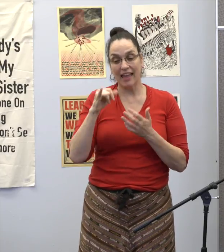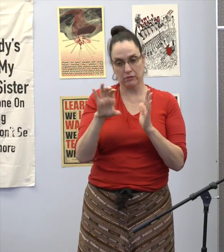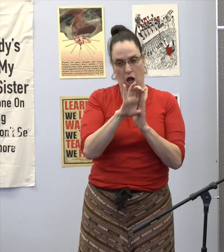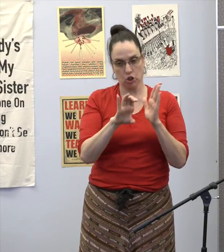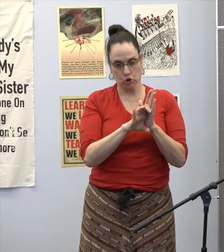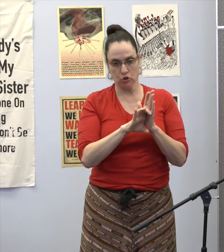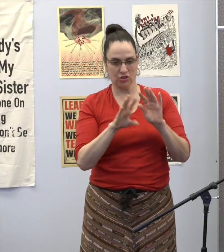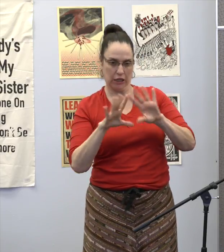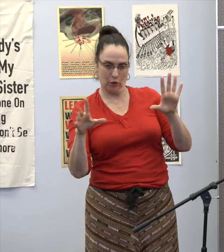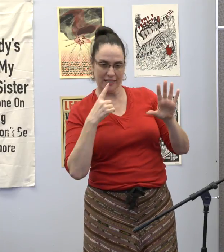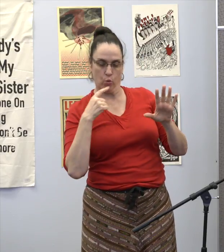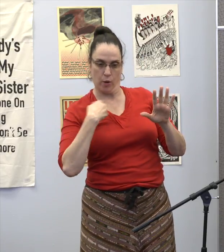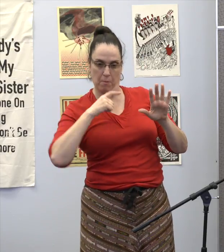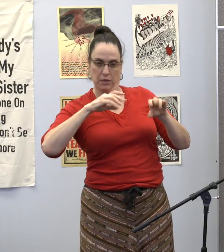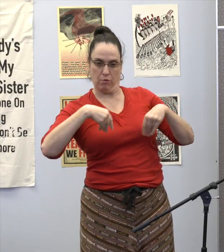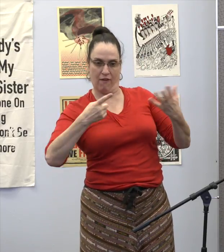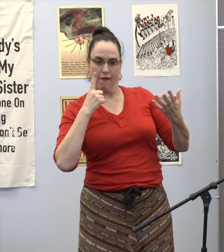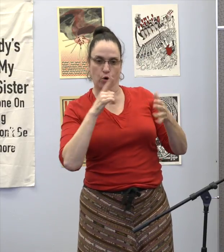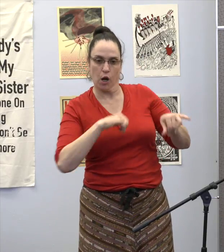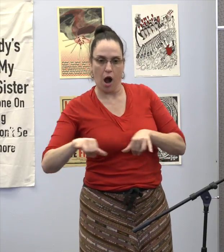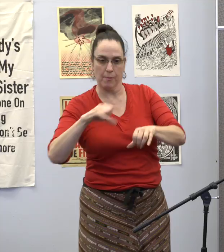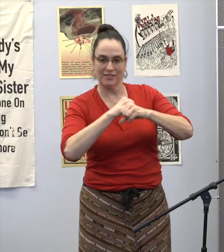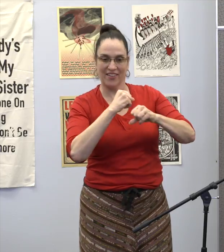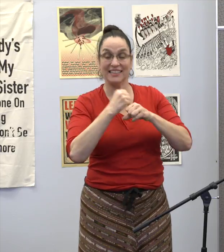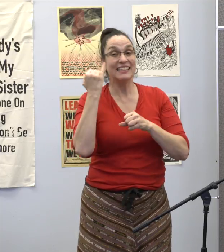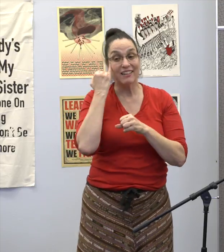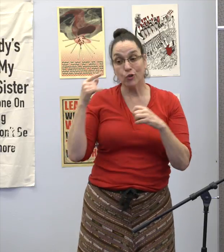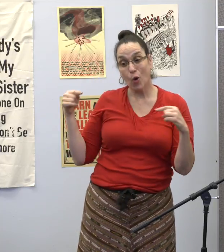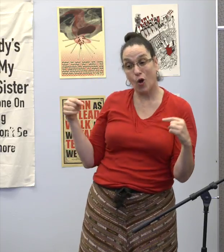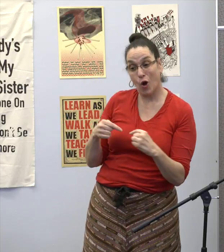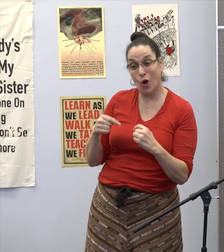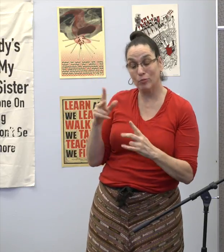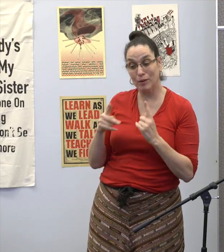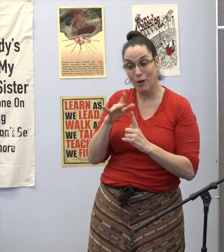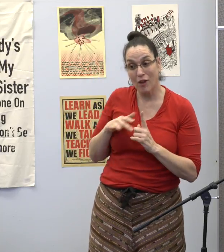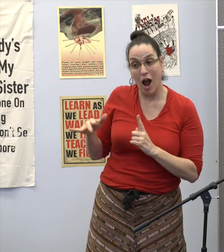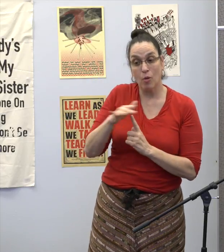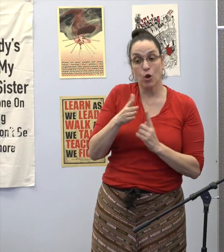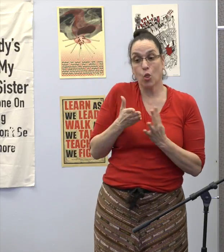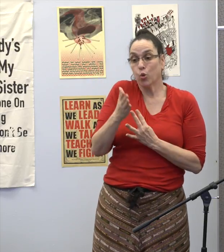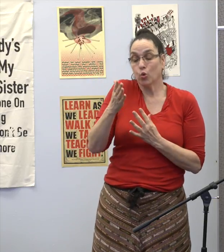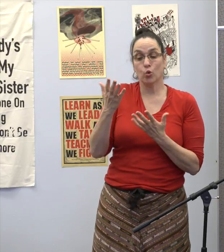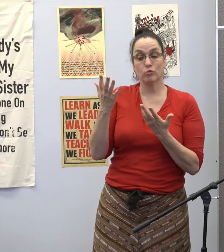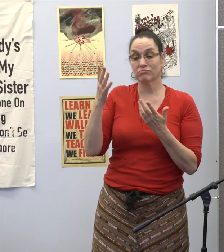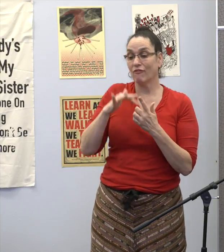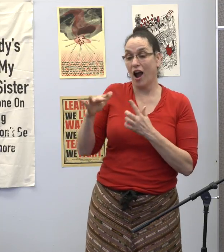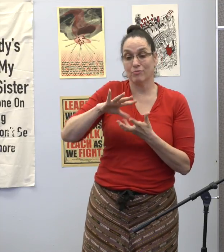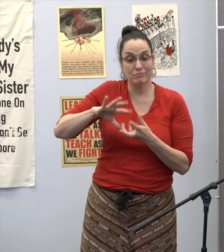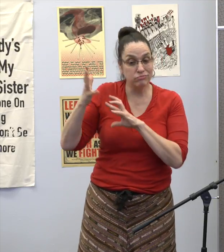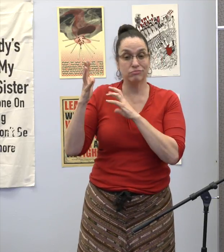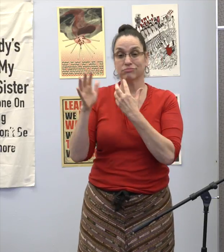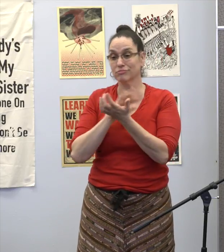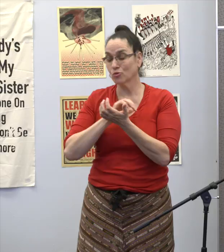for the common defense. And if you are hurting people environmentally through environmental devastation and denying